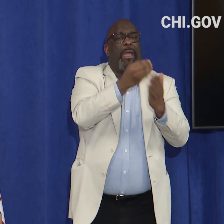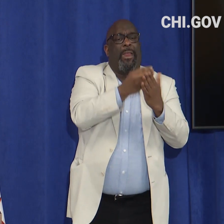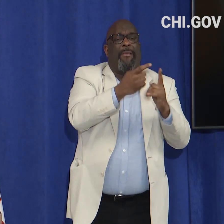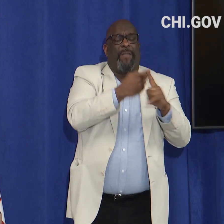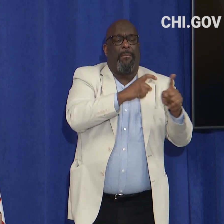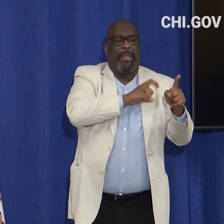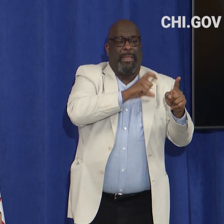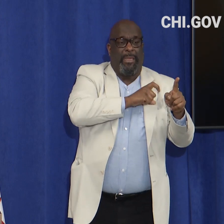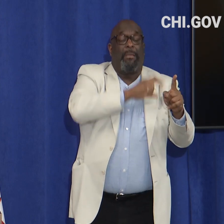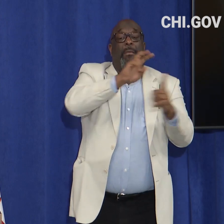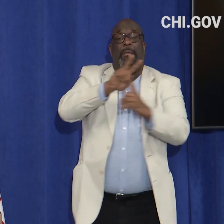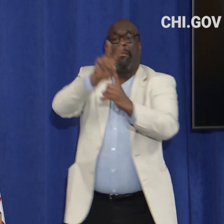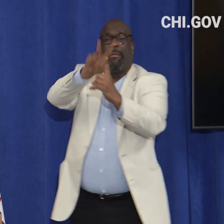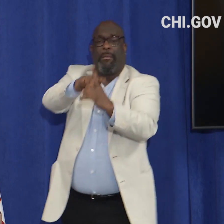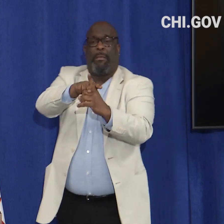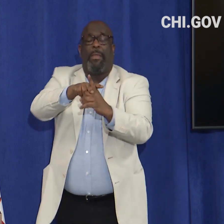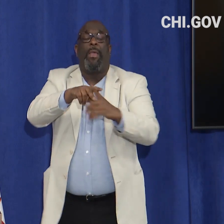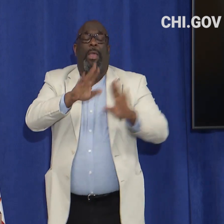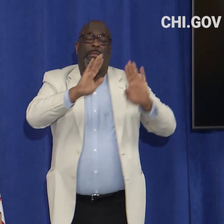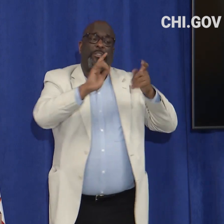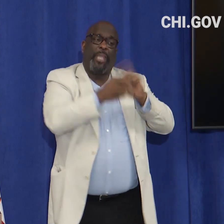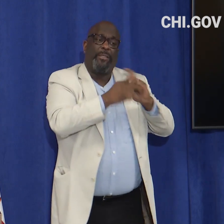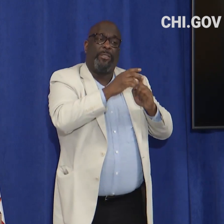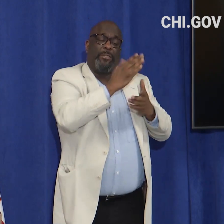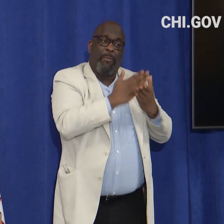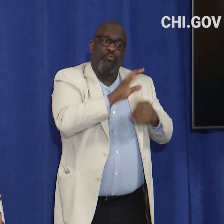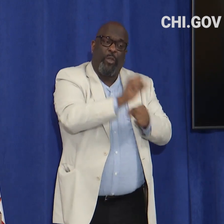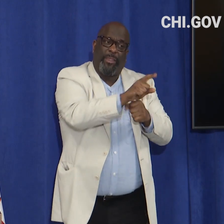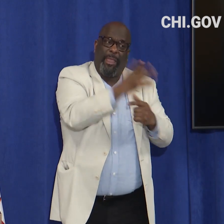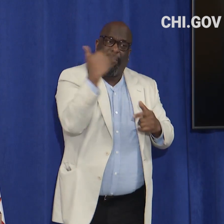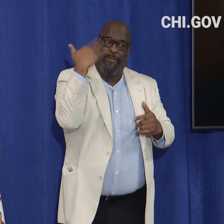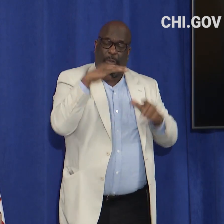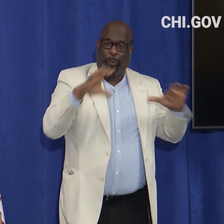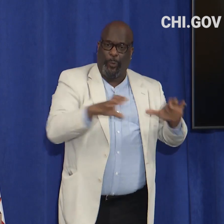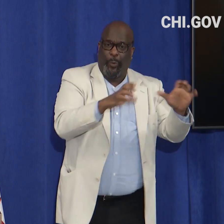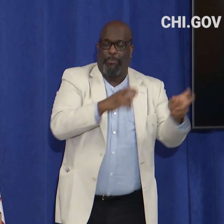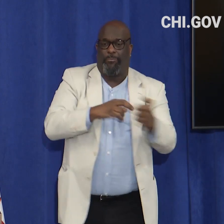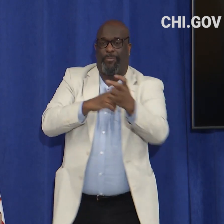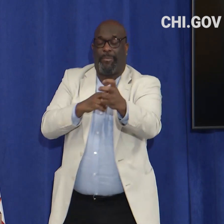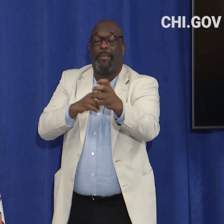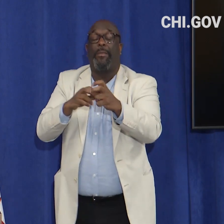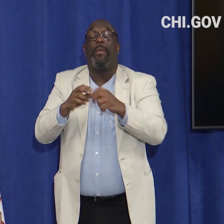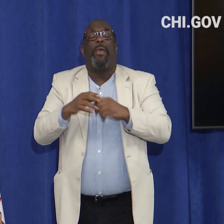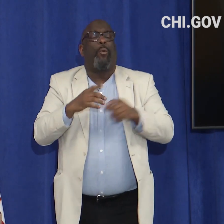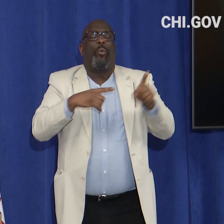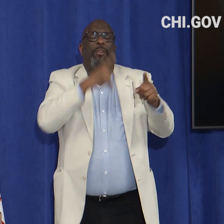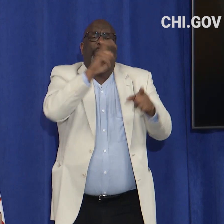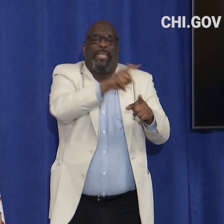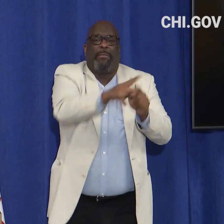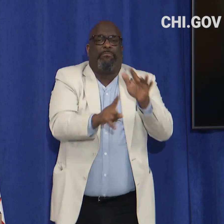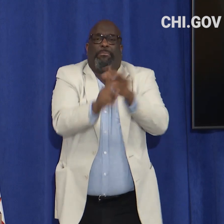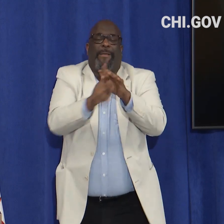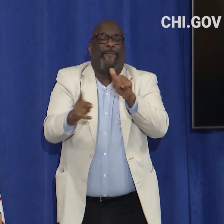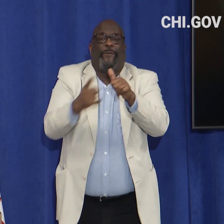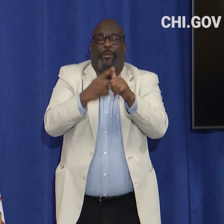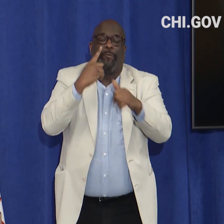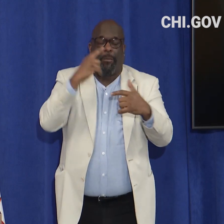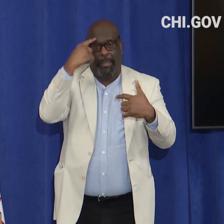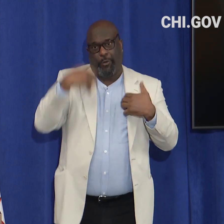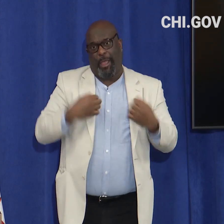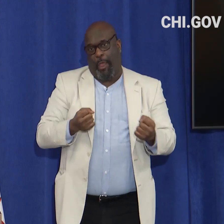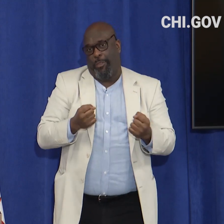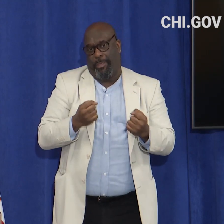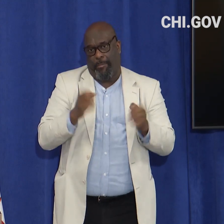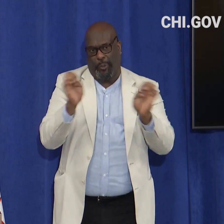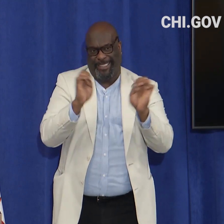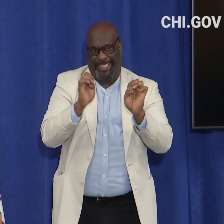the work that the police department had previously done. We don't need them to be the first responders on mental health crises.